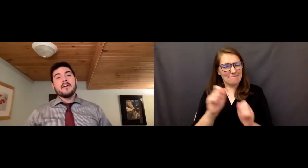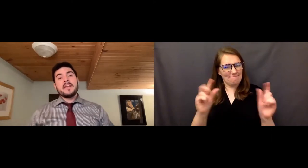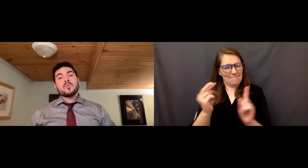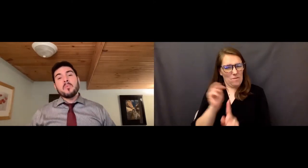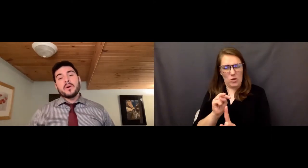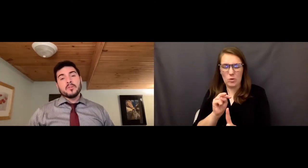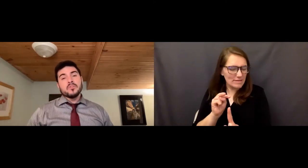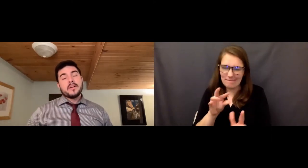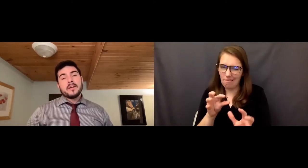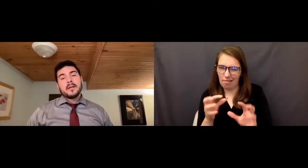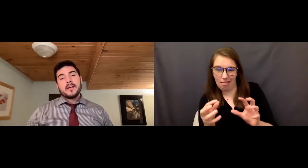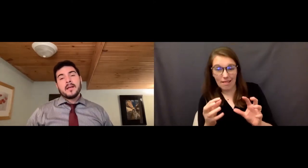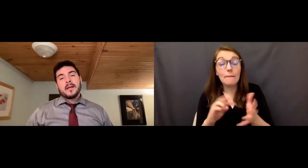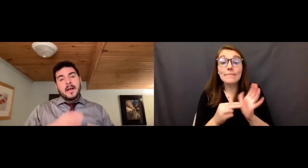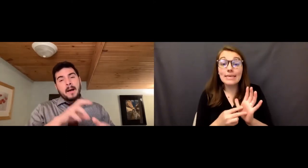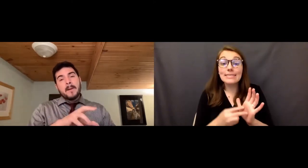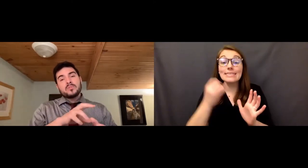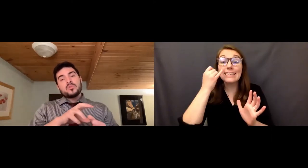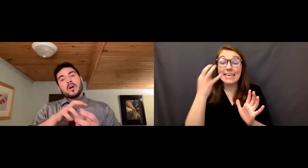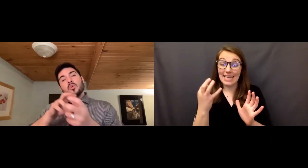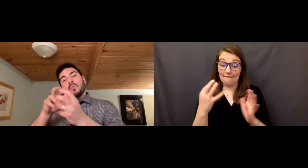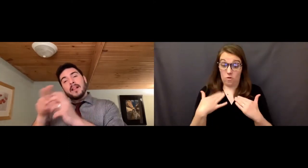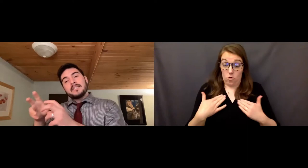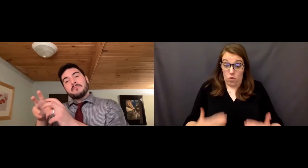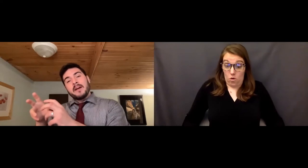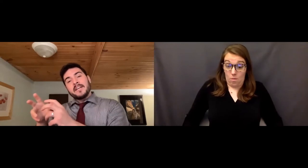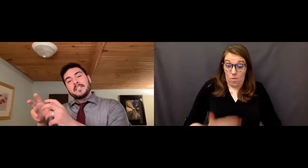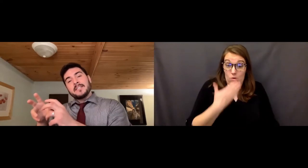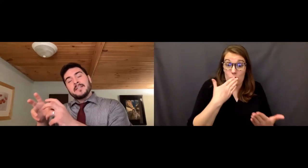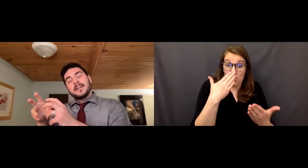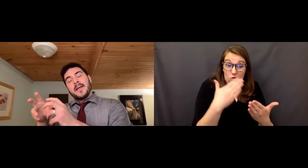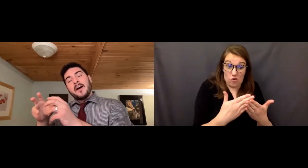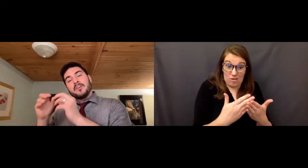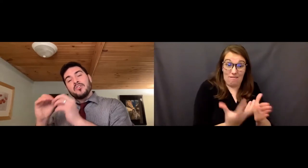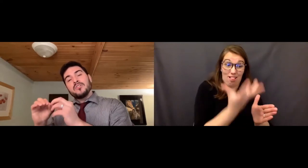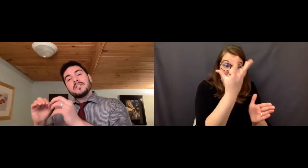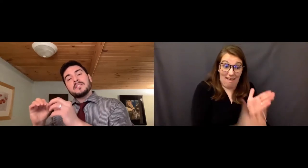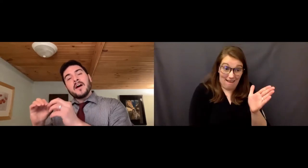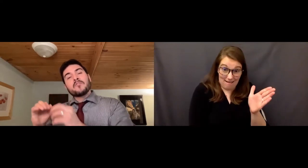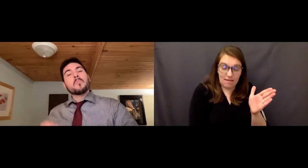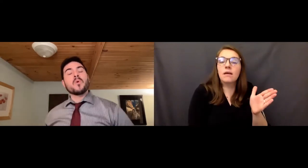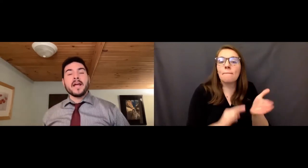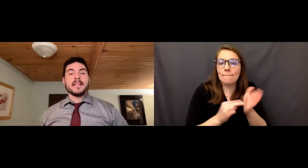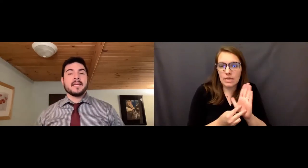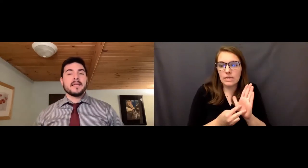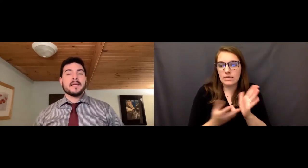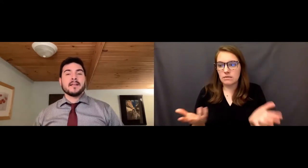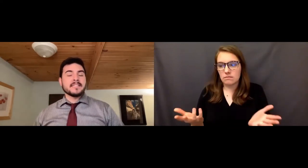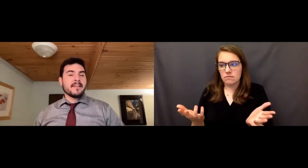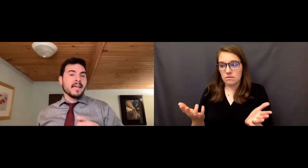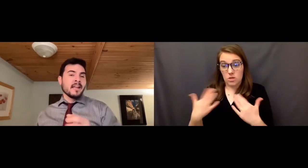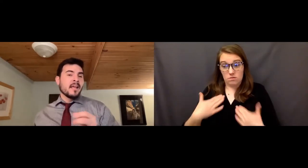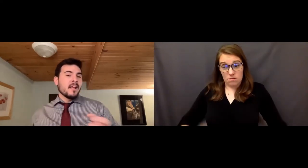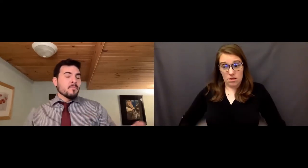of any corporeal good amounts to a correlative privation of the goodness of corporeality.